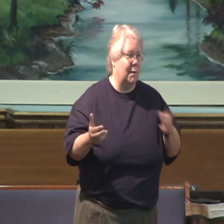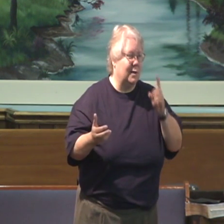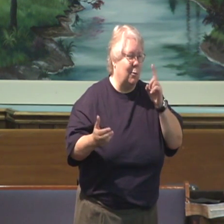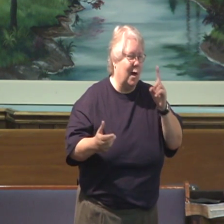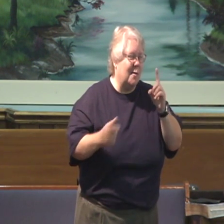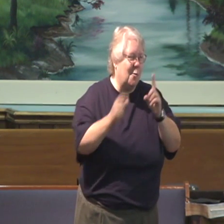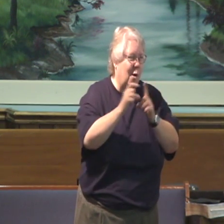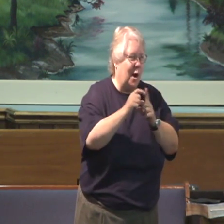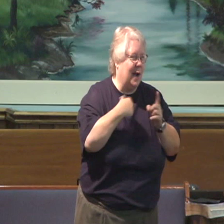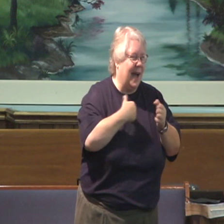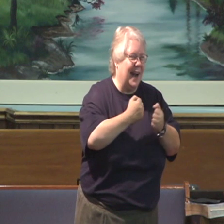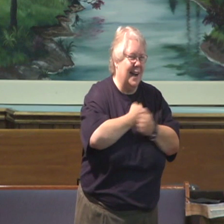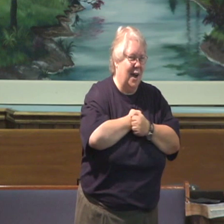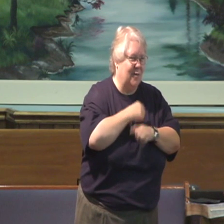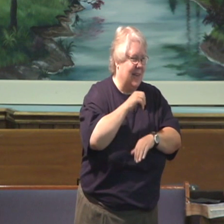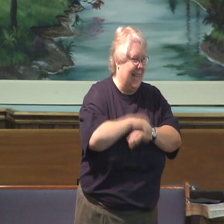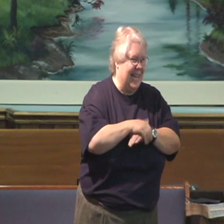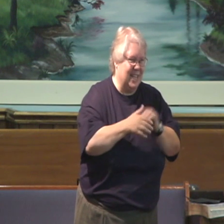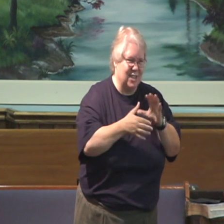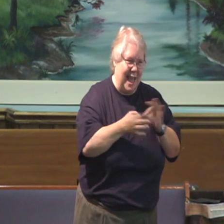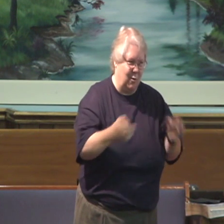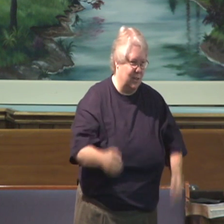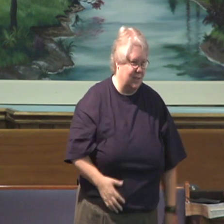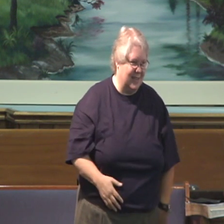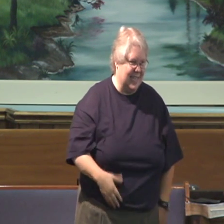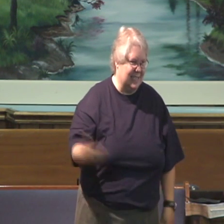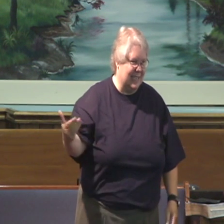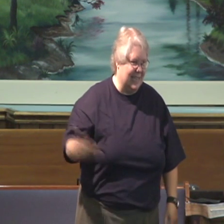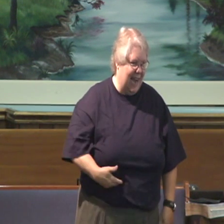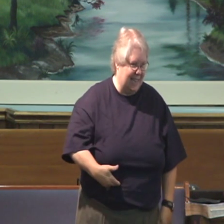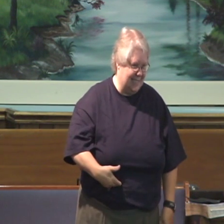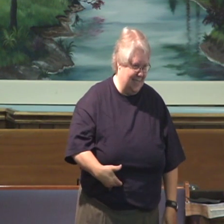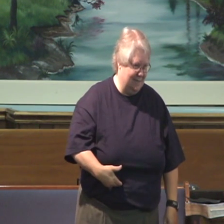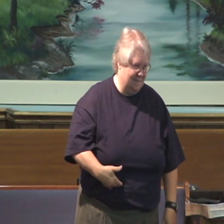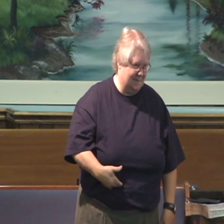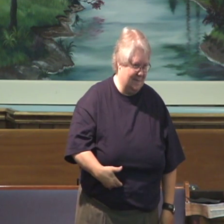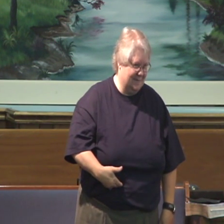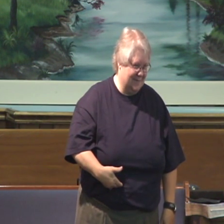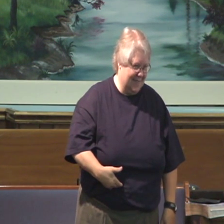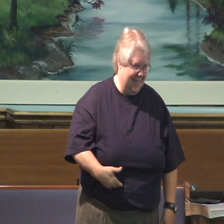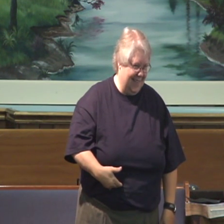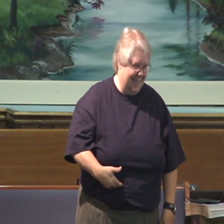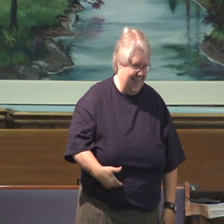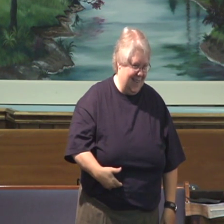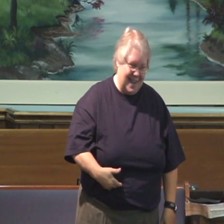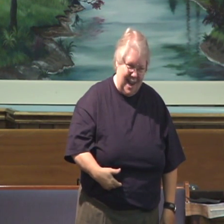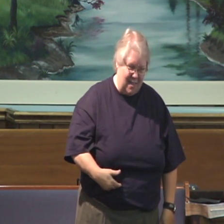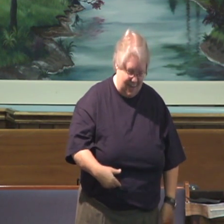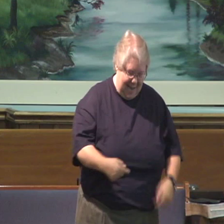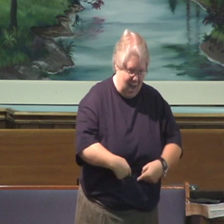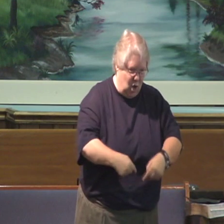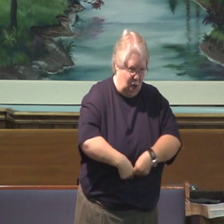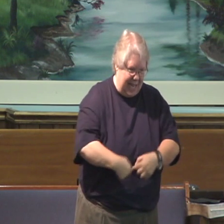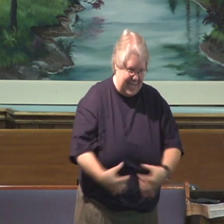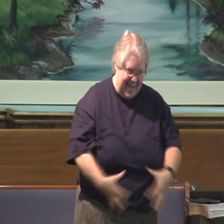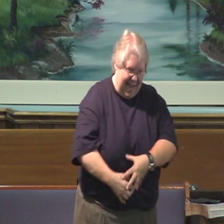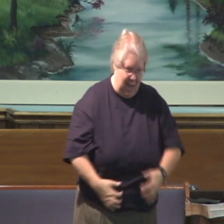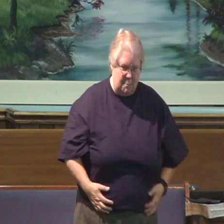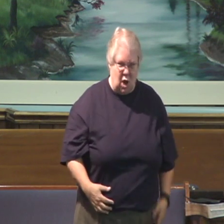There's one word I love in the English language. It's gut. Mm. Not the kind you look inside. I'm